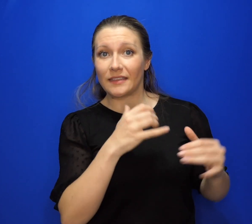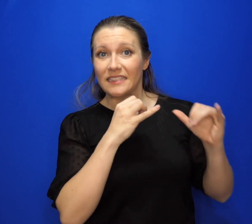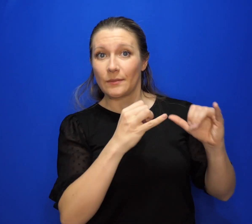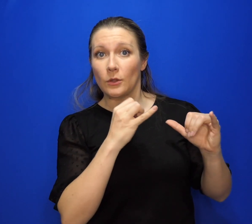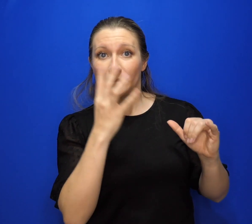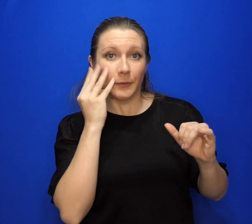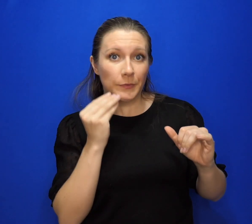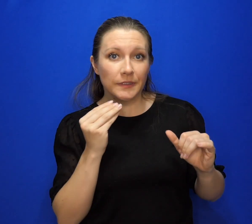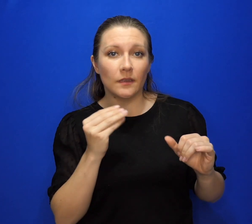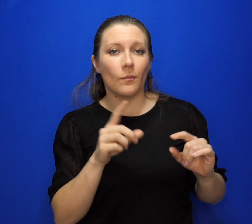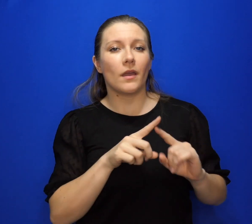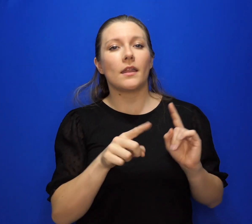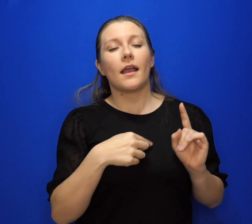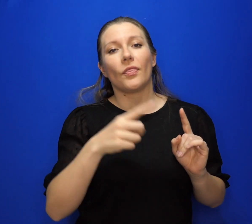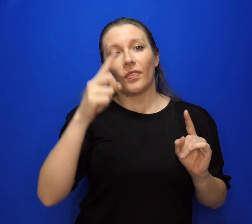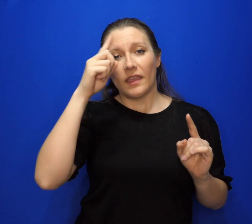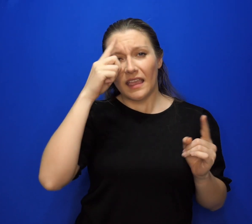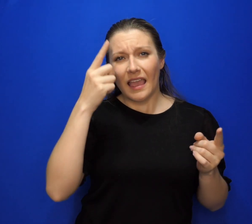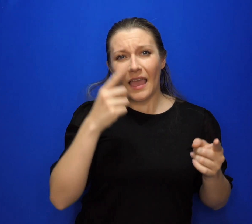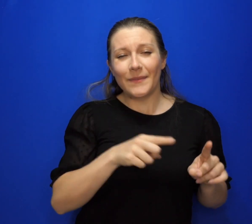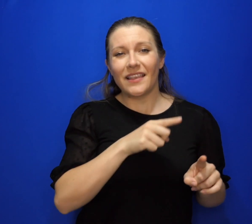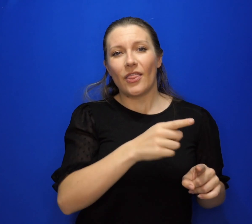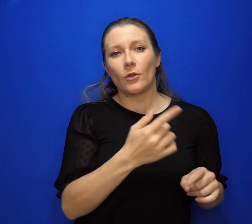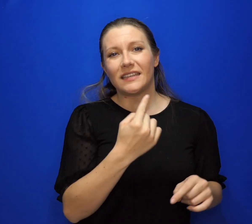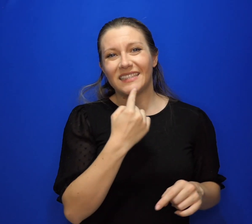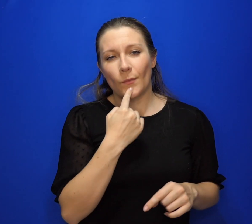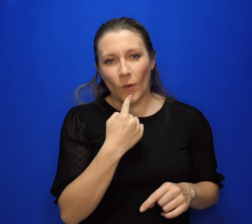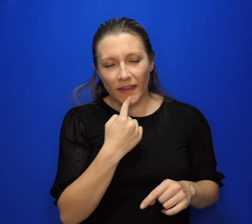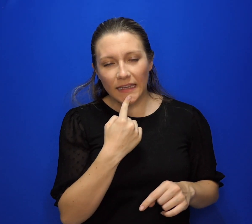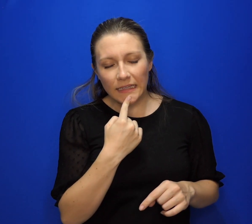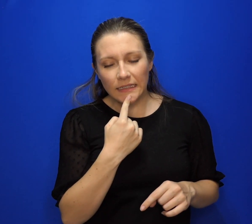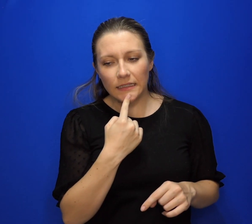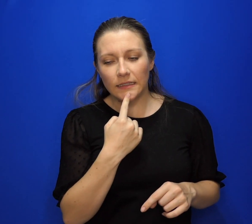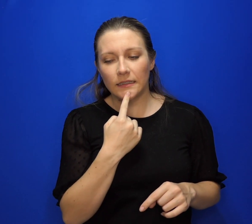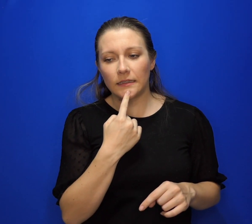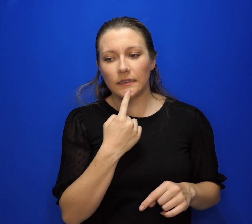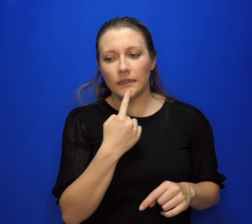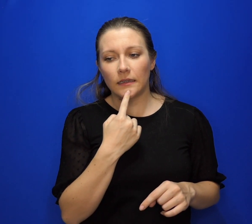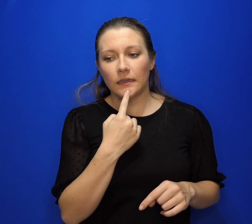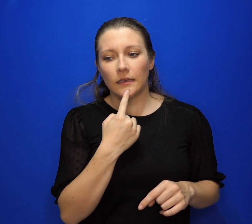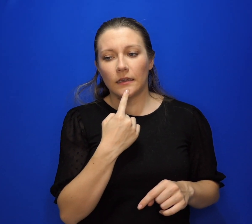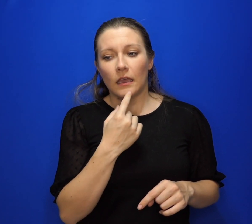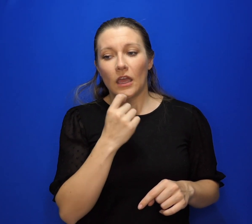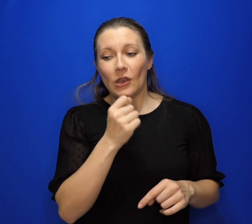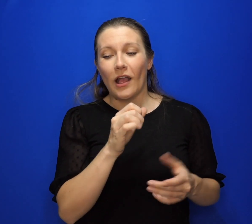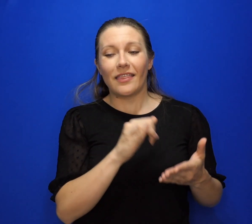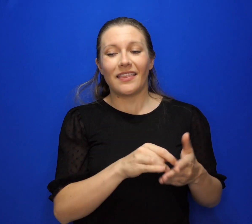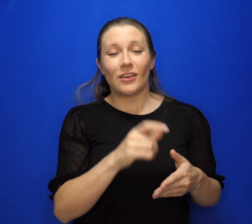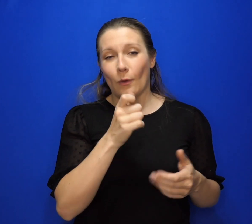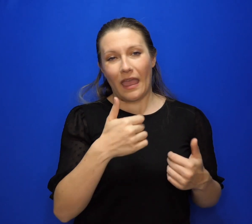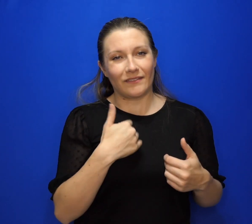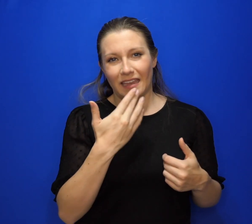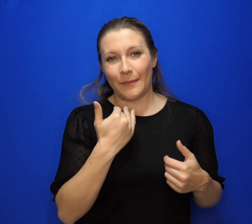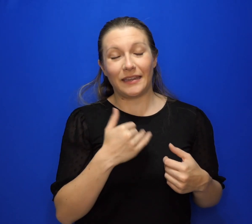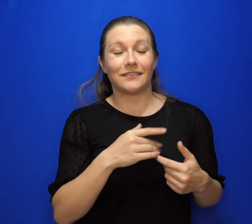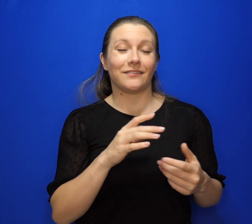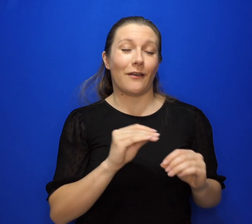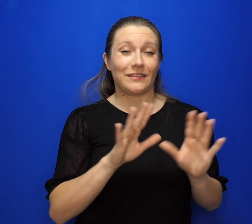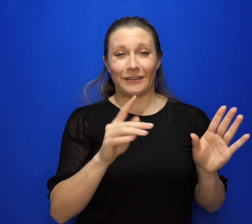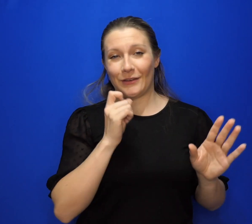think they're disappointed that not that they don't have diabetes. They're not like, geez, give me diabetes so that I can learn about this